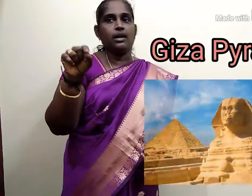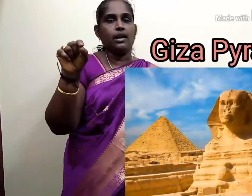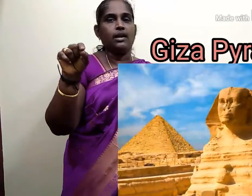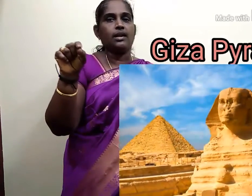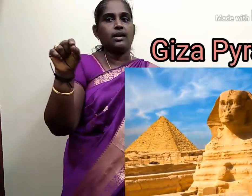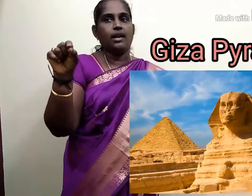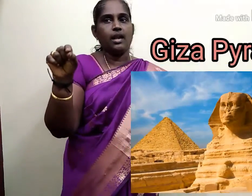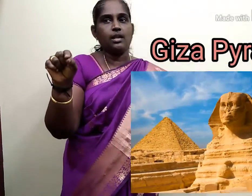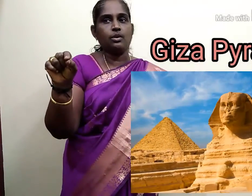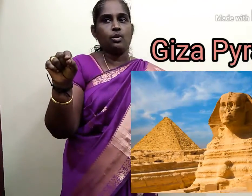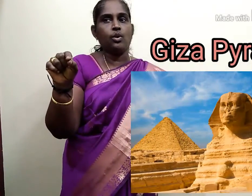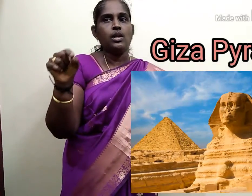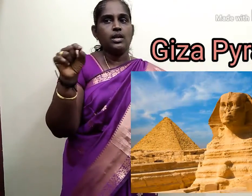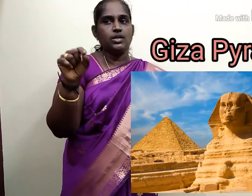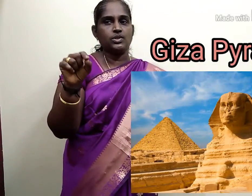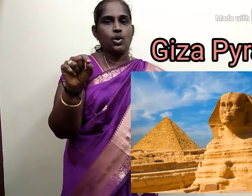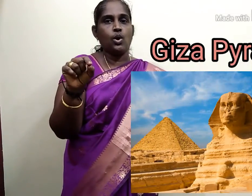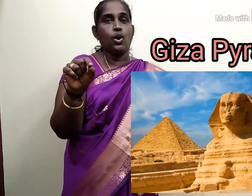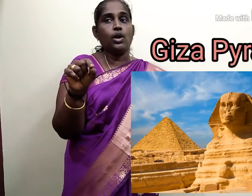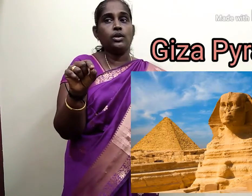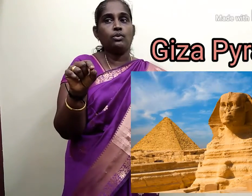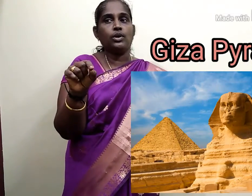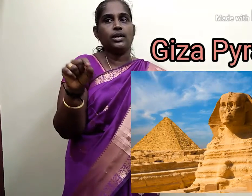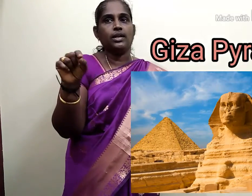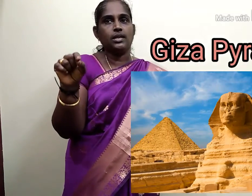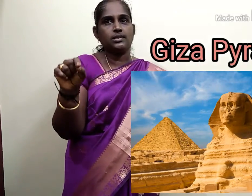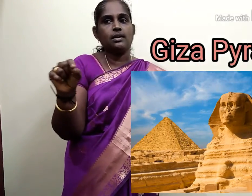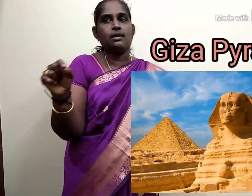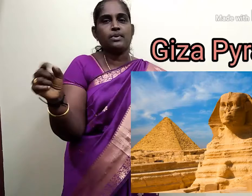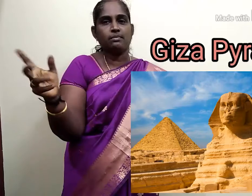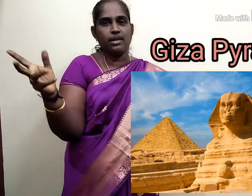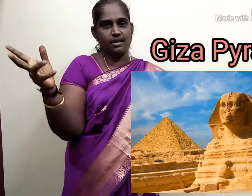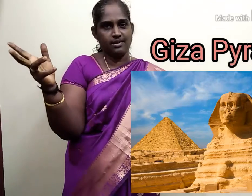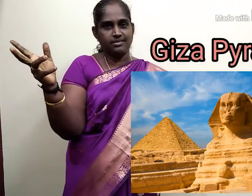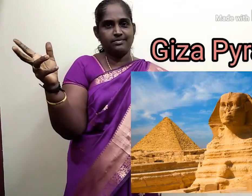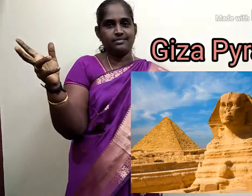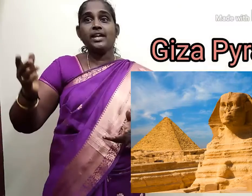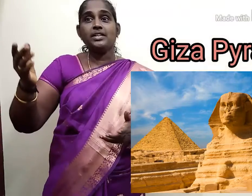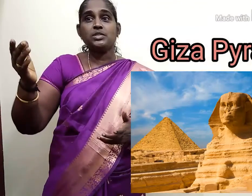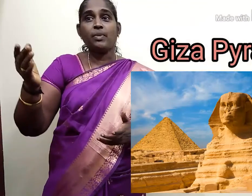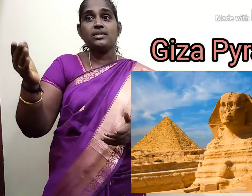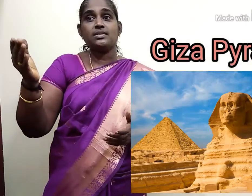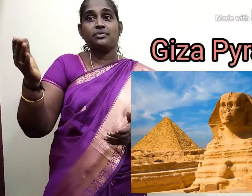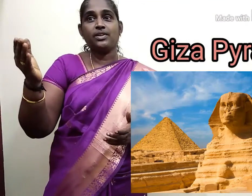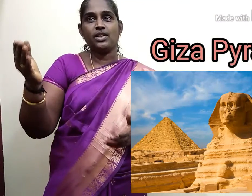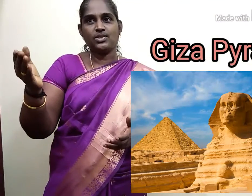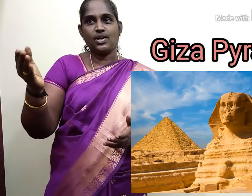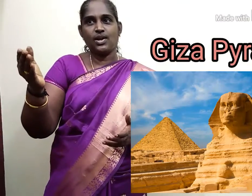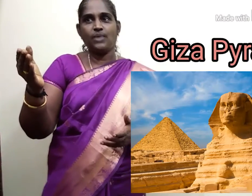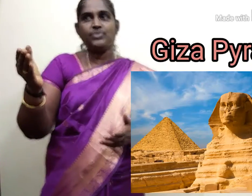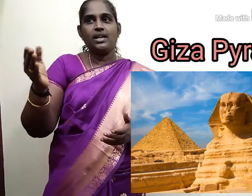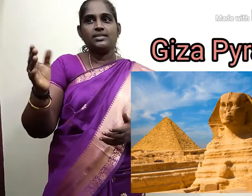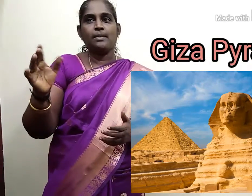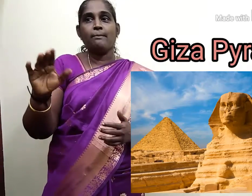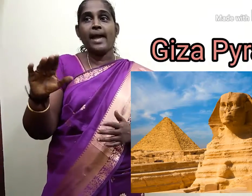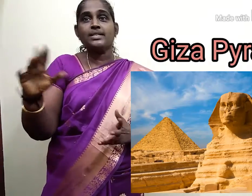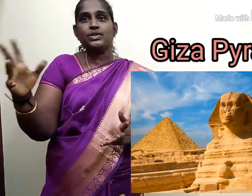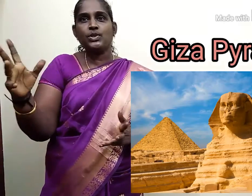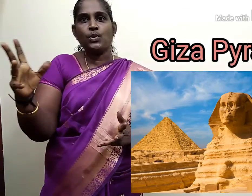Pyramid near Cairo is called what? Giza Pyramid. Great Sphinx of Giza is a